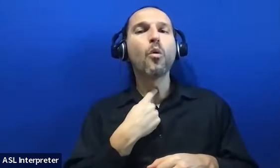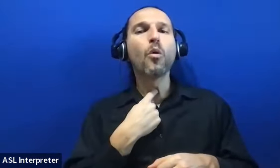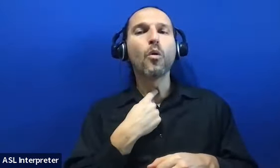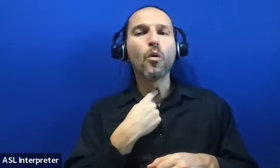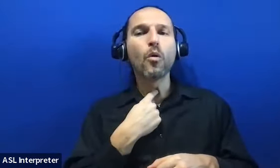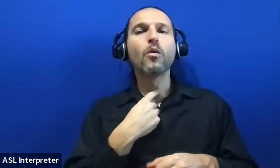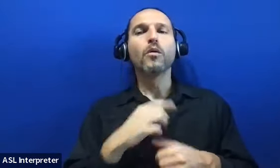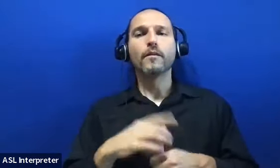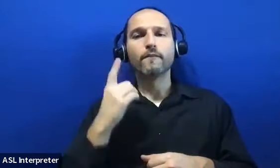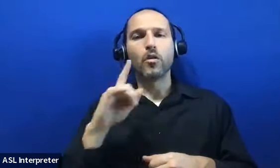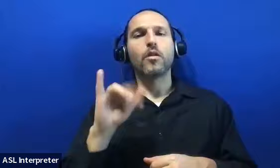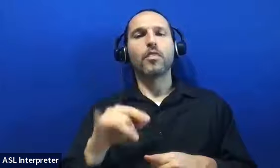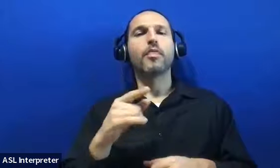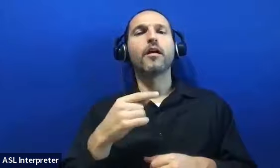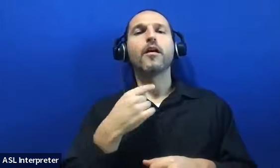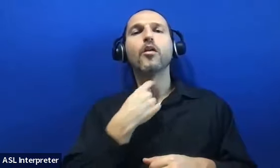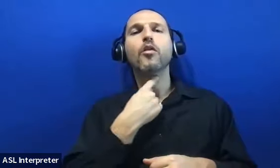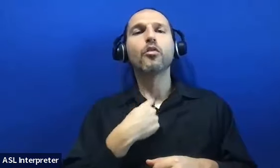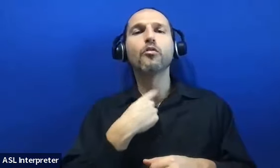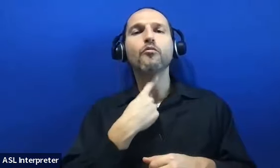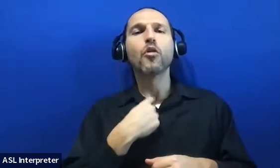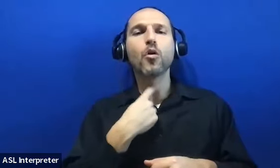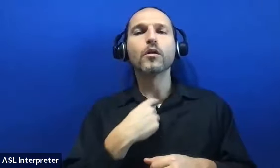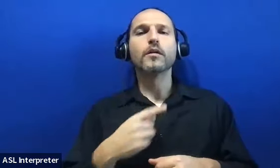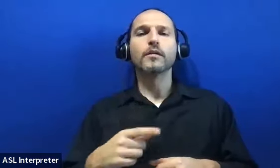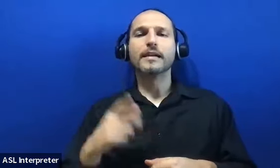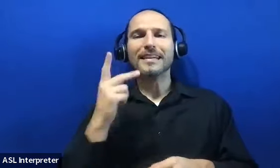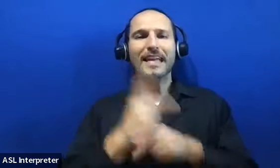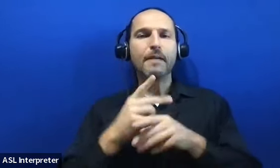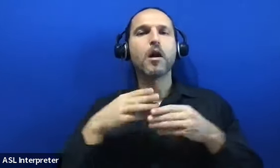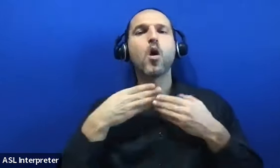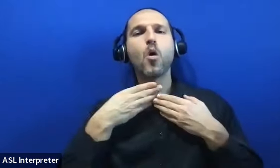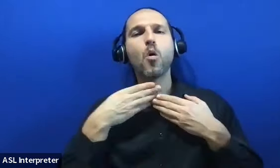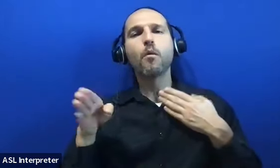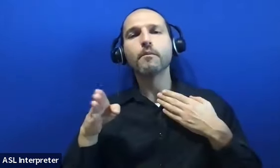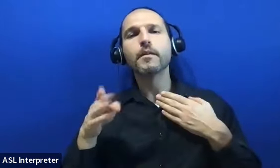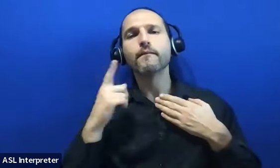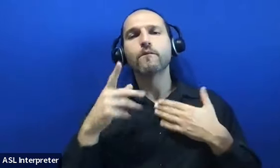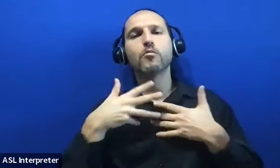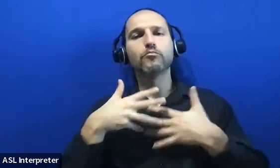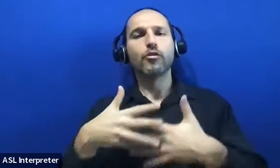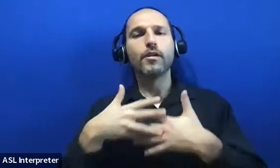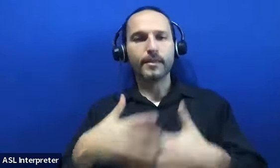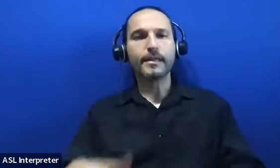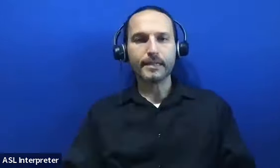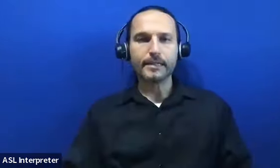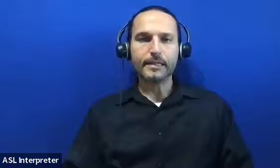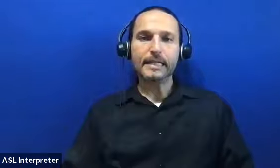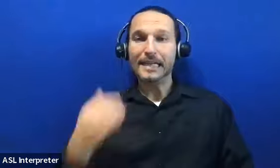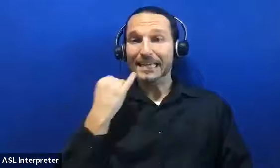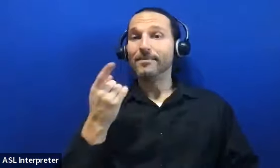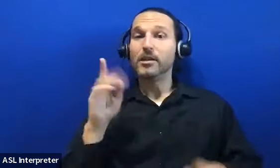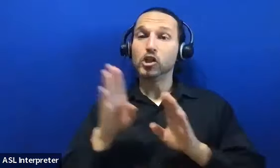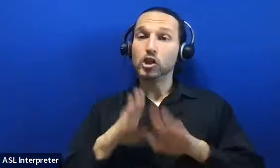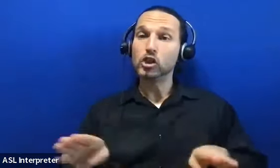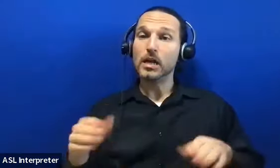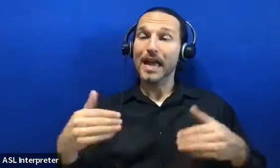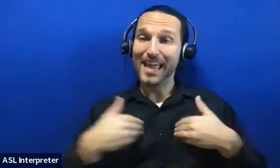incision in the throat to be able to keep an open airway for breathing. And when children have